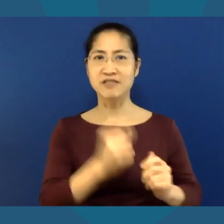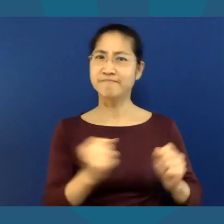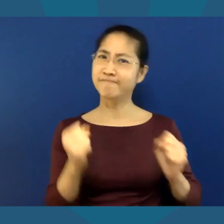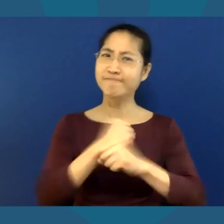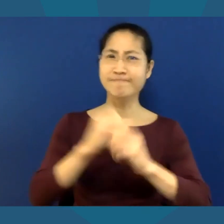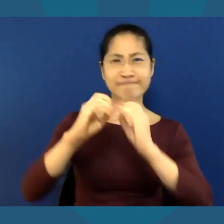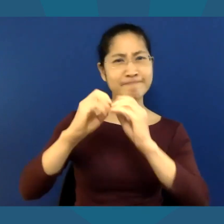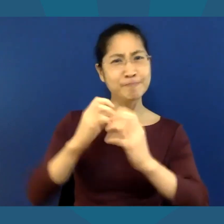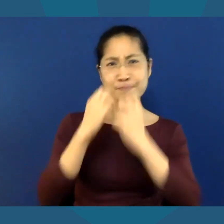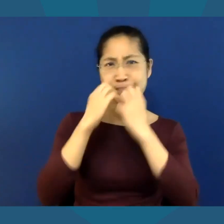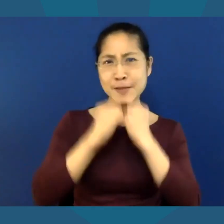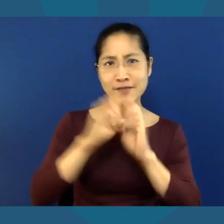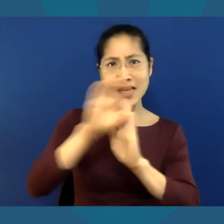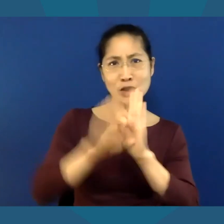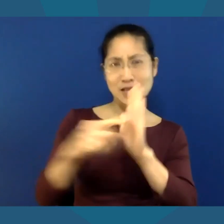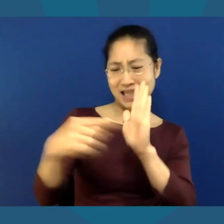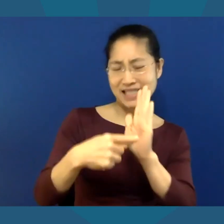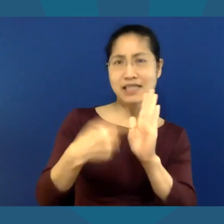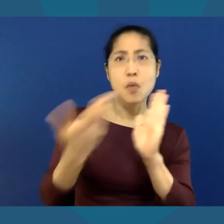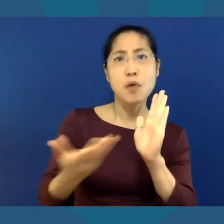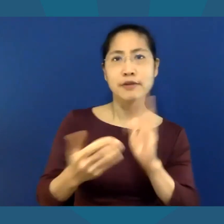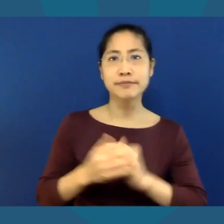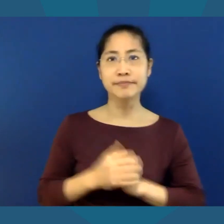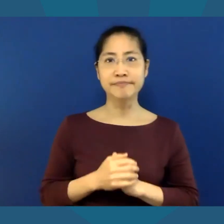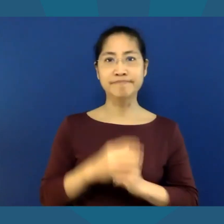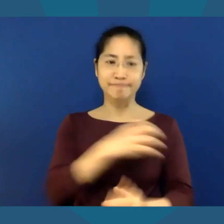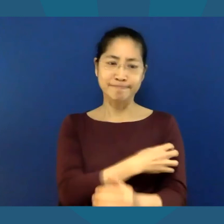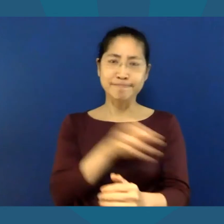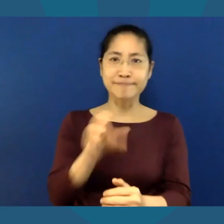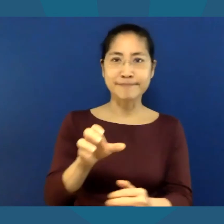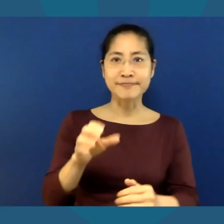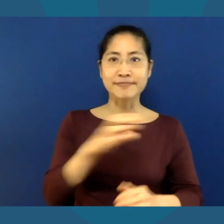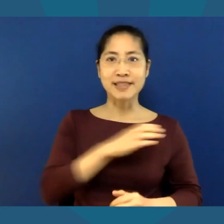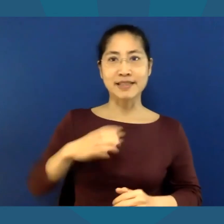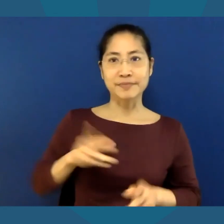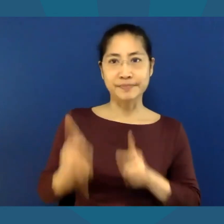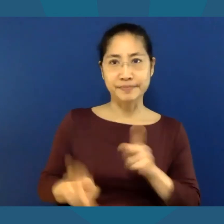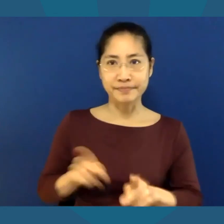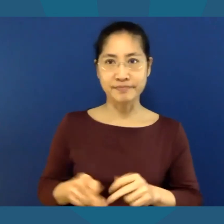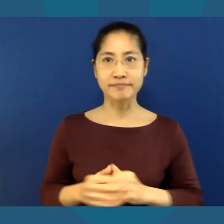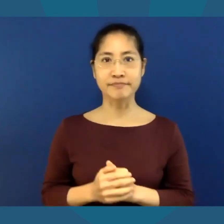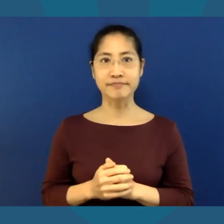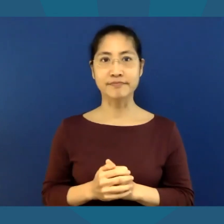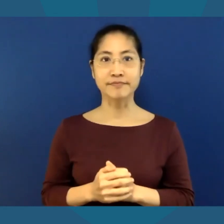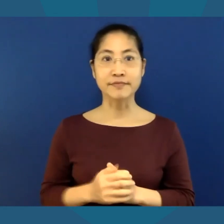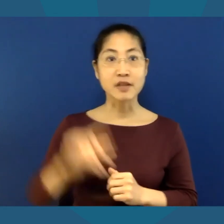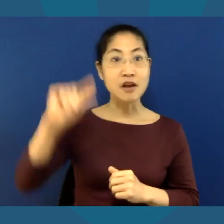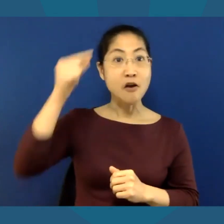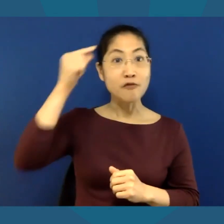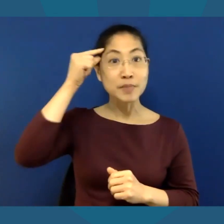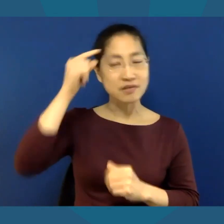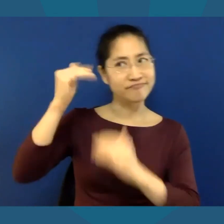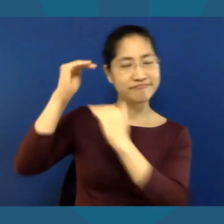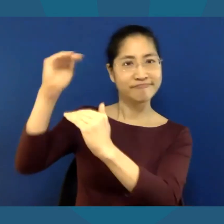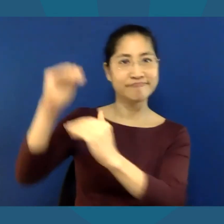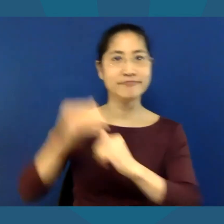lawyer, Neil has fought for the values enshrined in the Constitution: power to the citizenry, limited